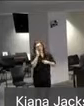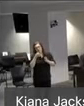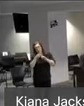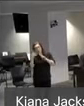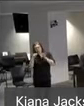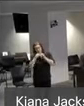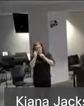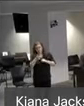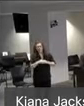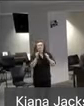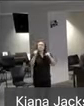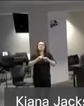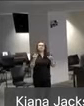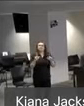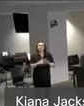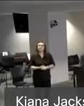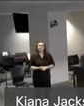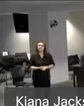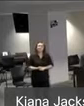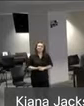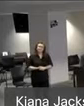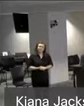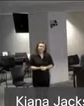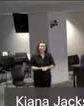presentation. Next slide.